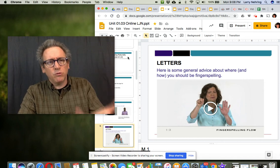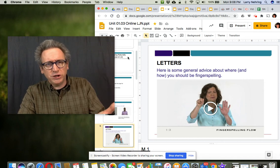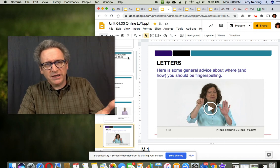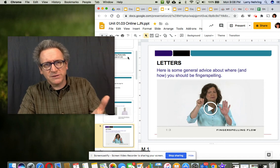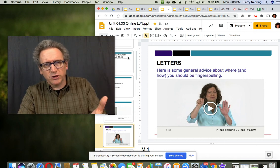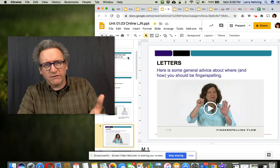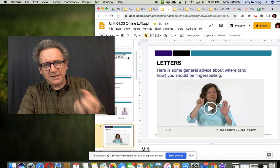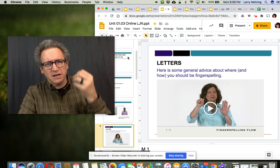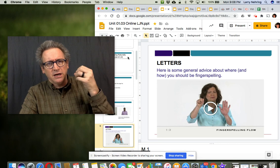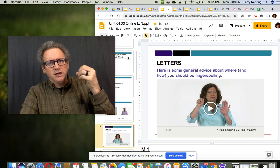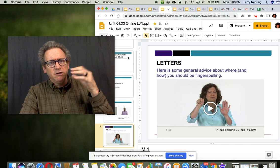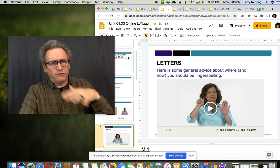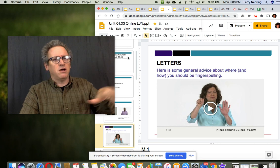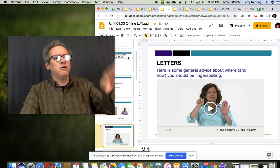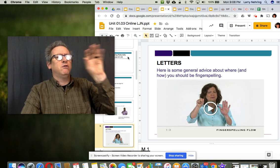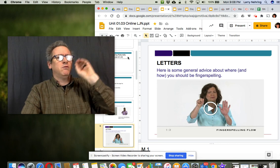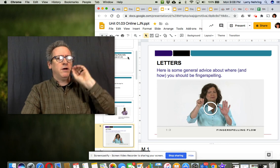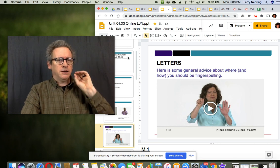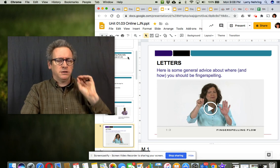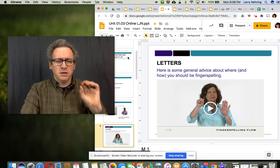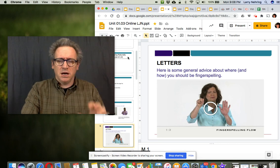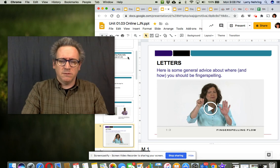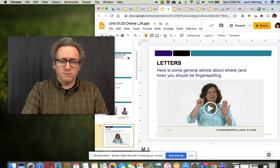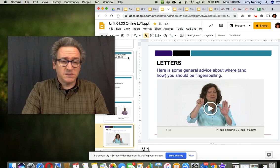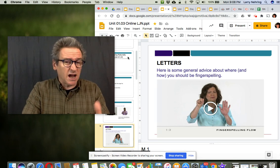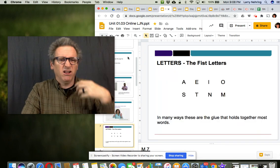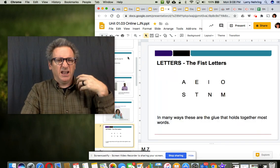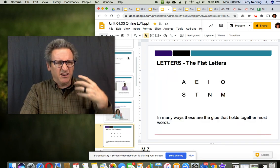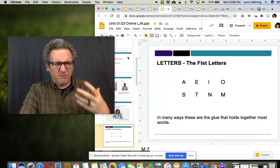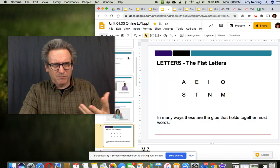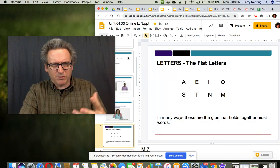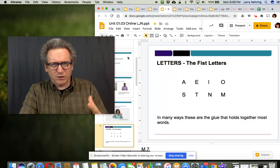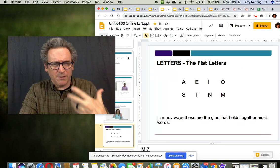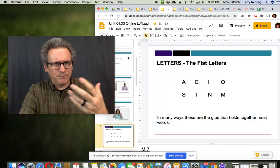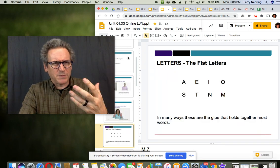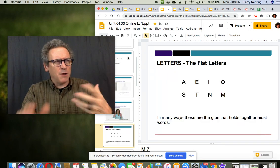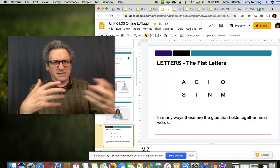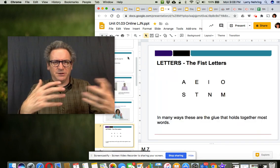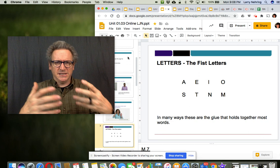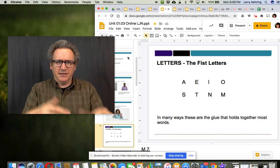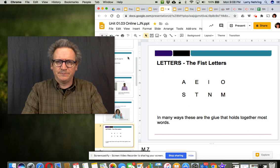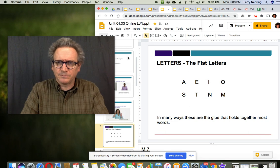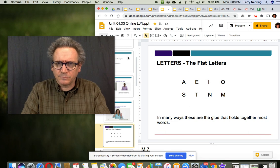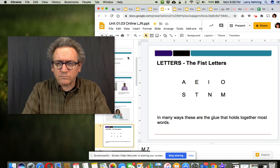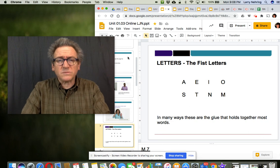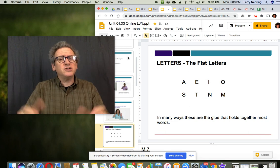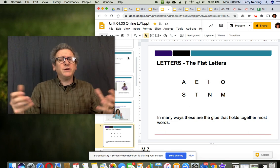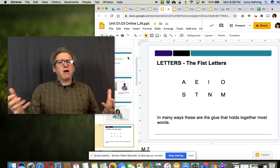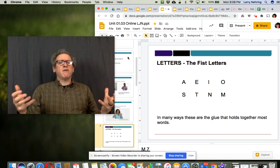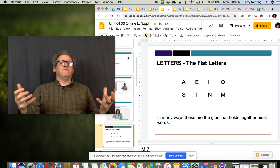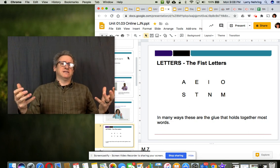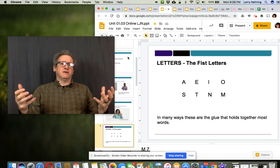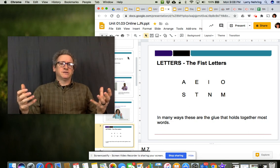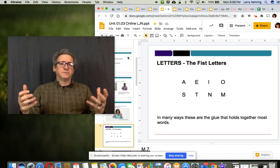so she gives some good advice on flow and style and how best to be seen. So